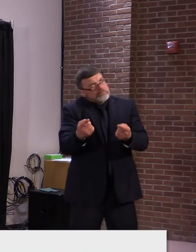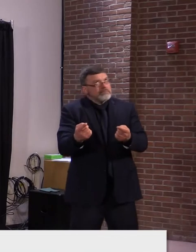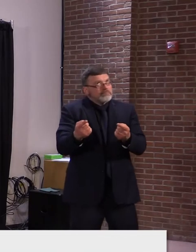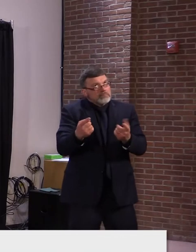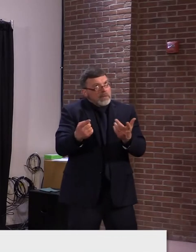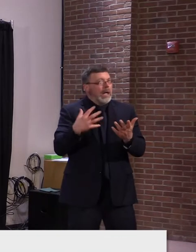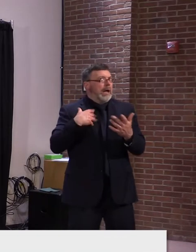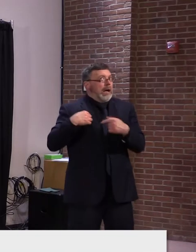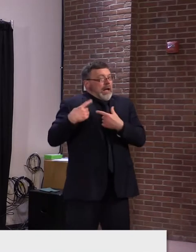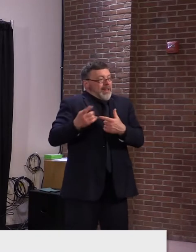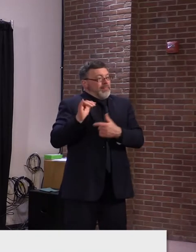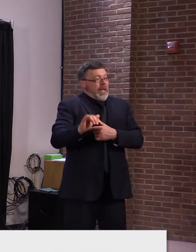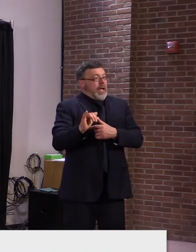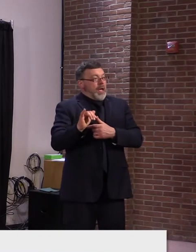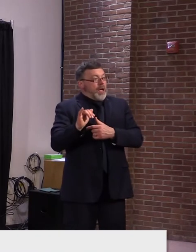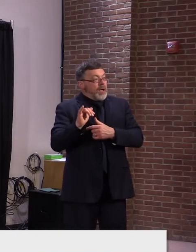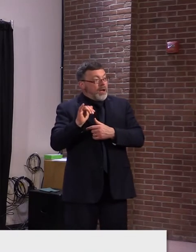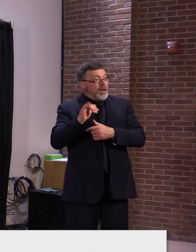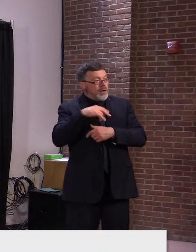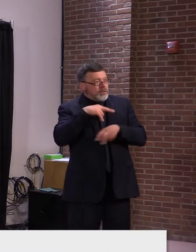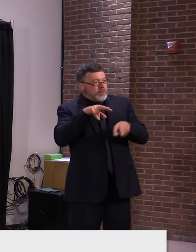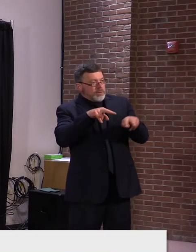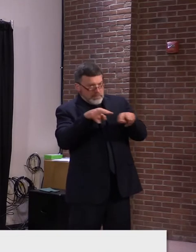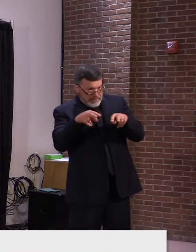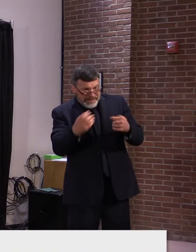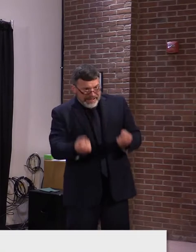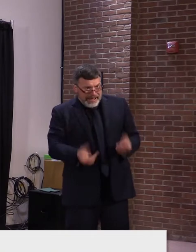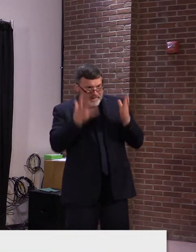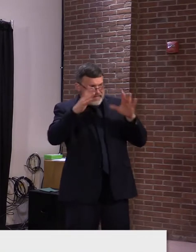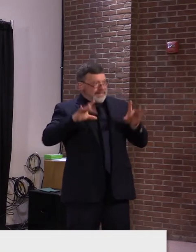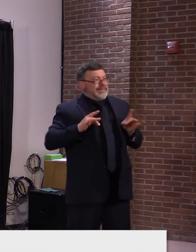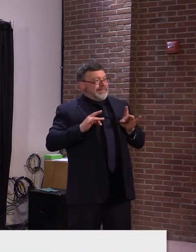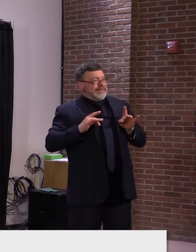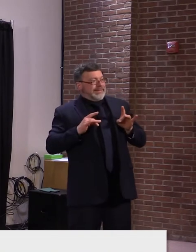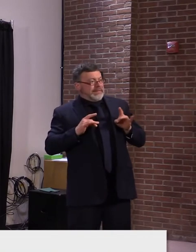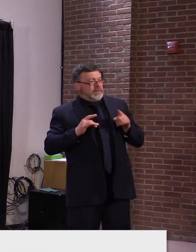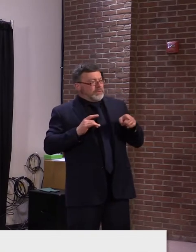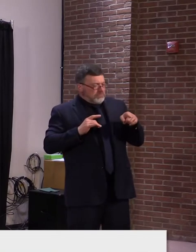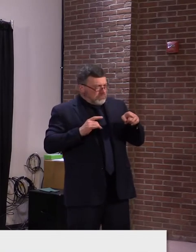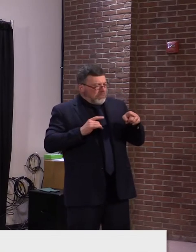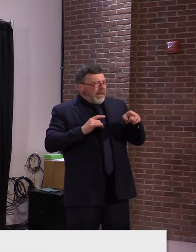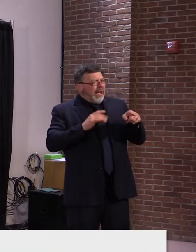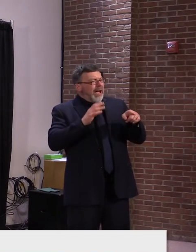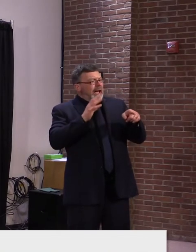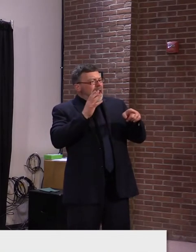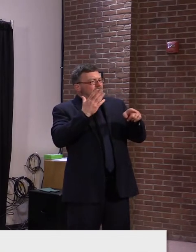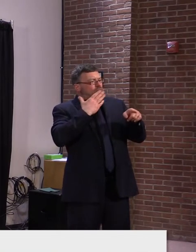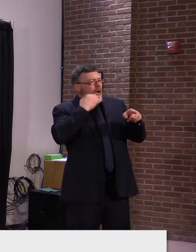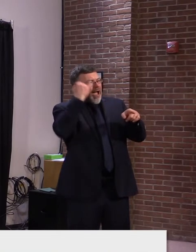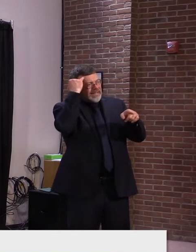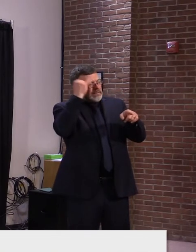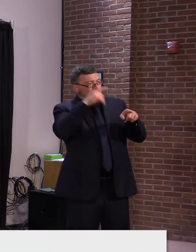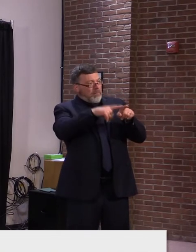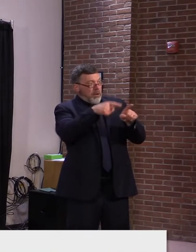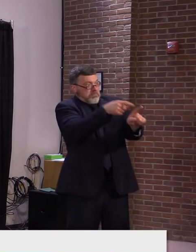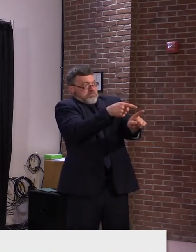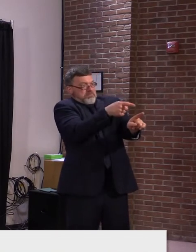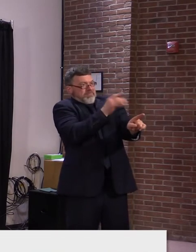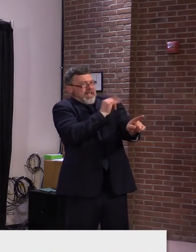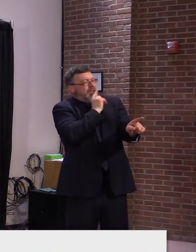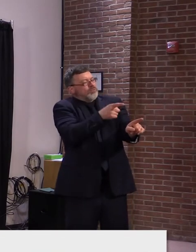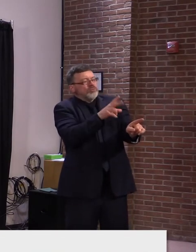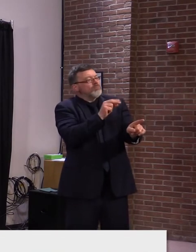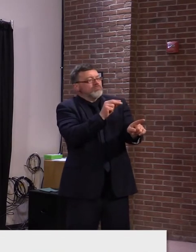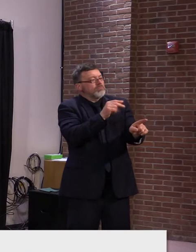the case numbers, of course, are an indicator, but that's not what we're watching. That's not the metric we watch. The metric we watch is